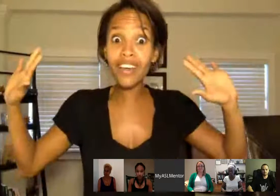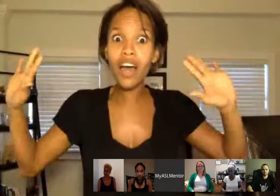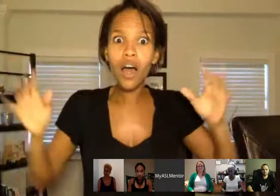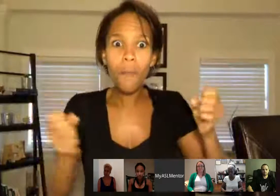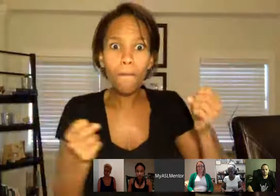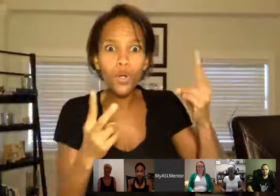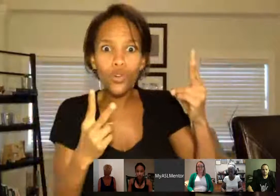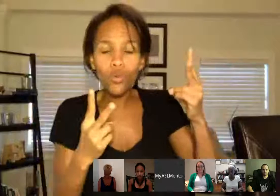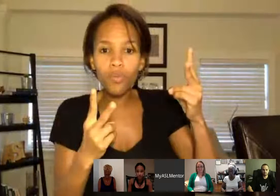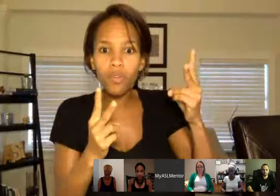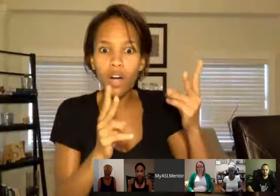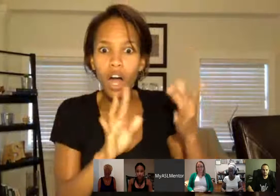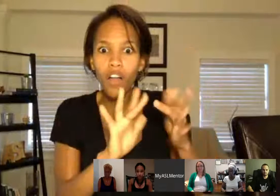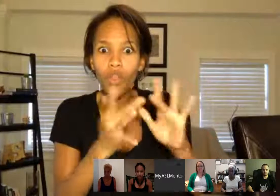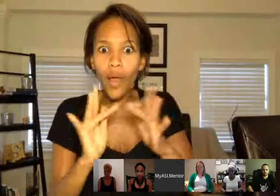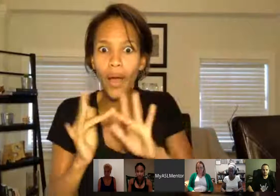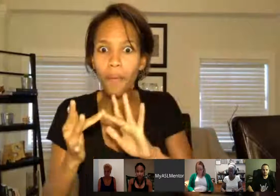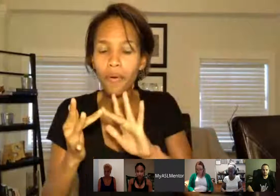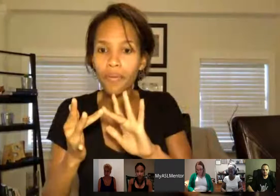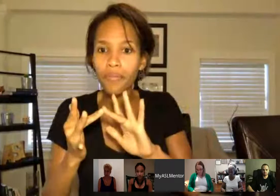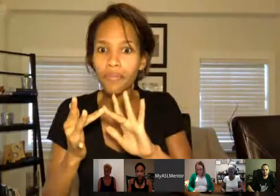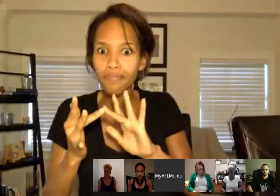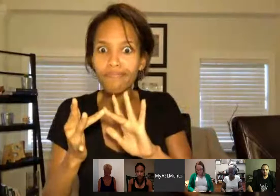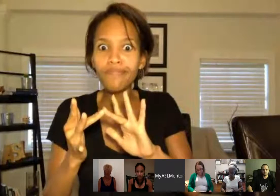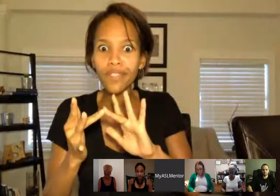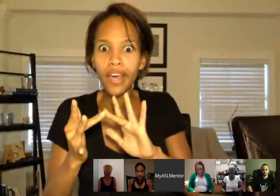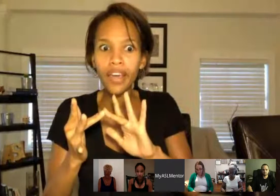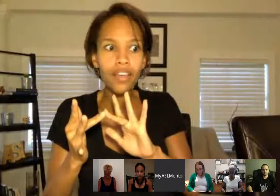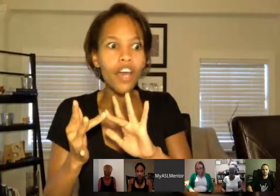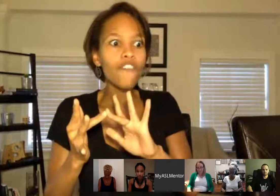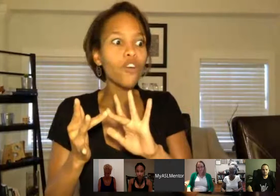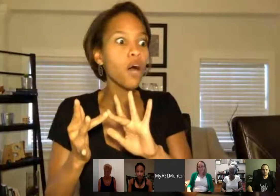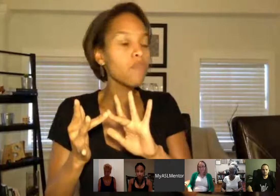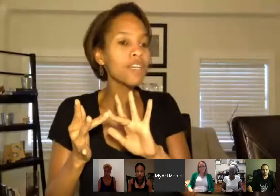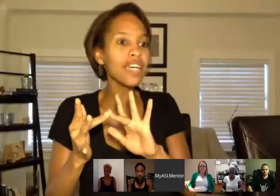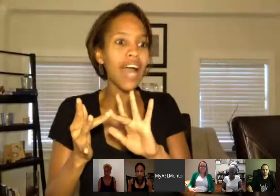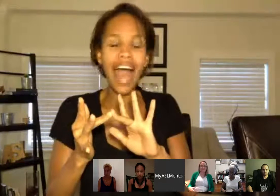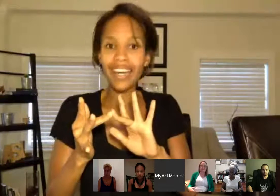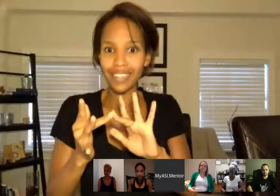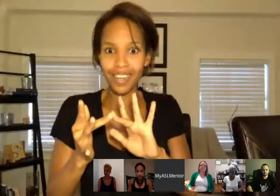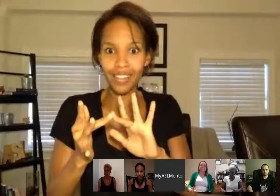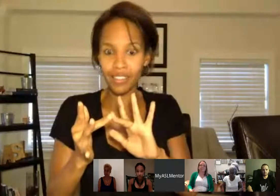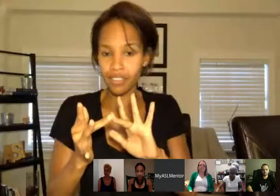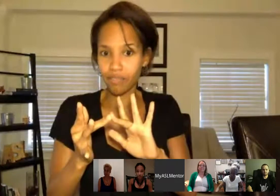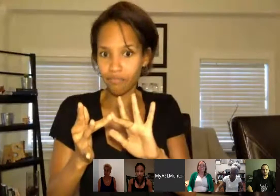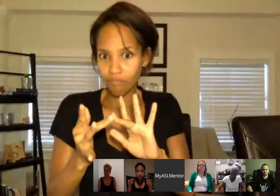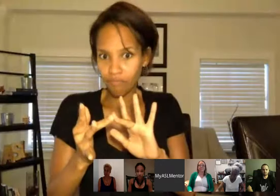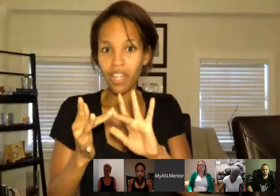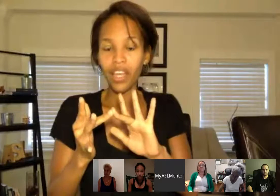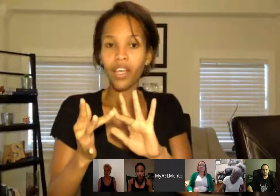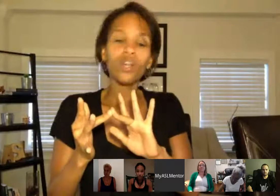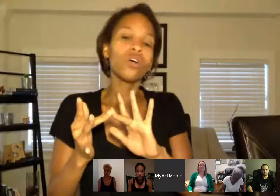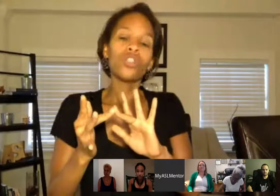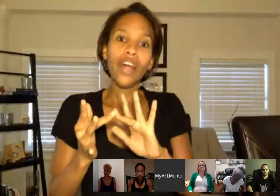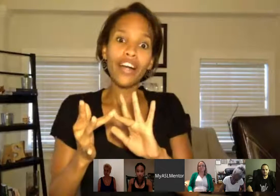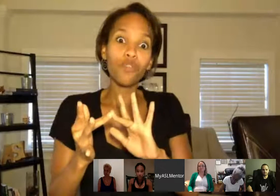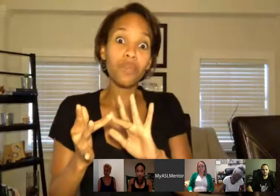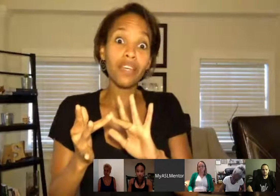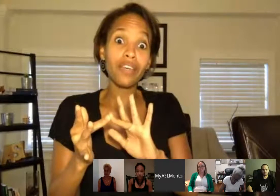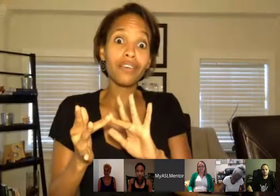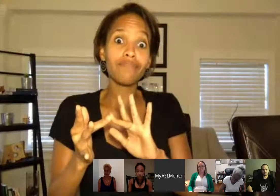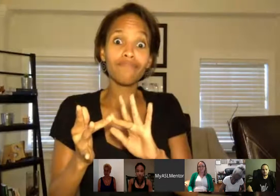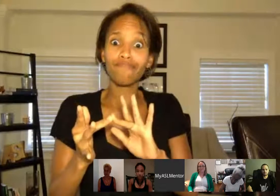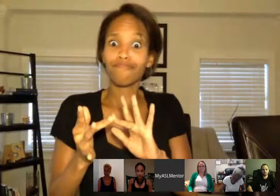done, boom, on the web, okay, for public access. So that